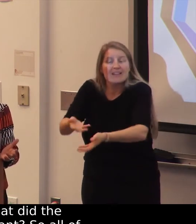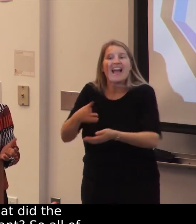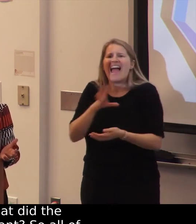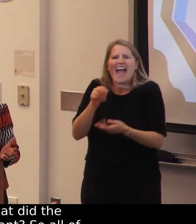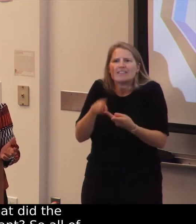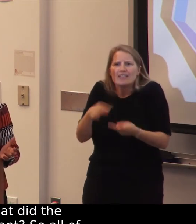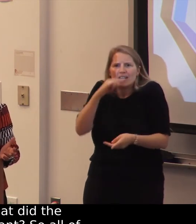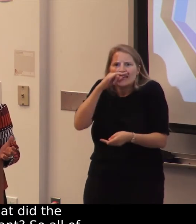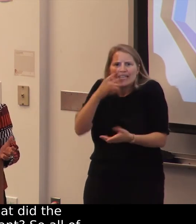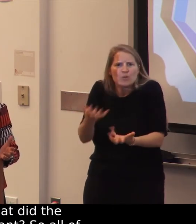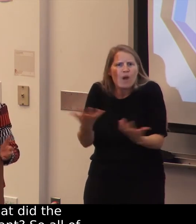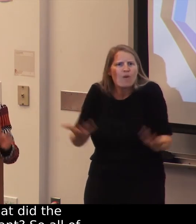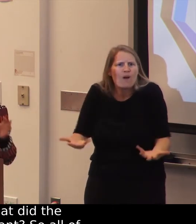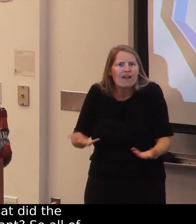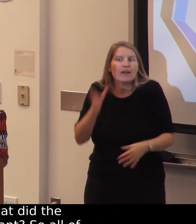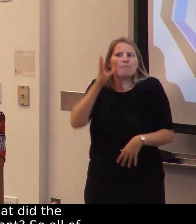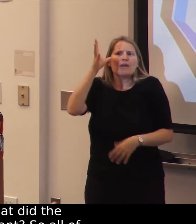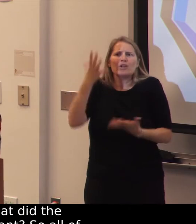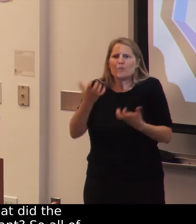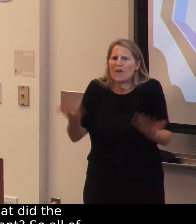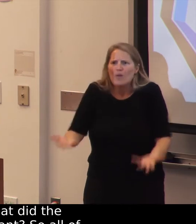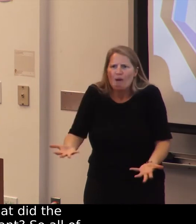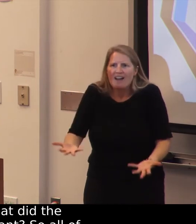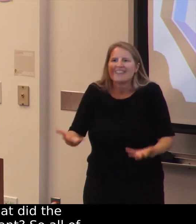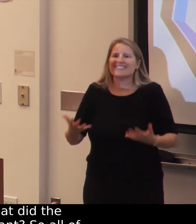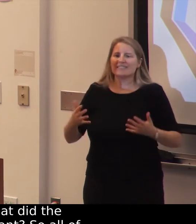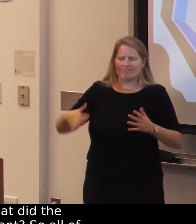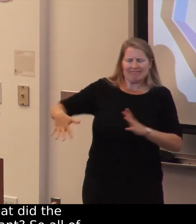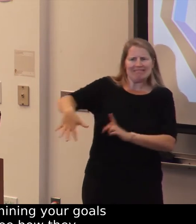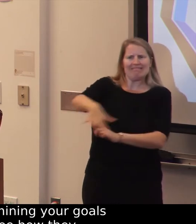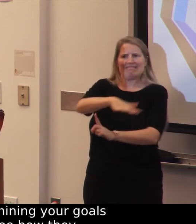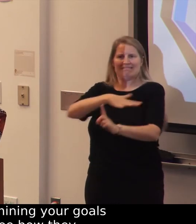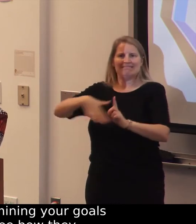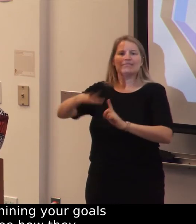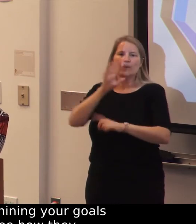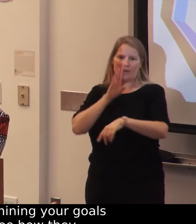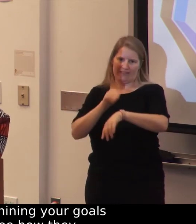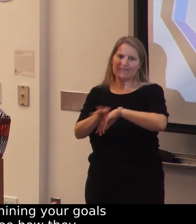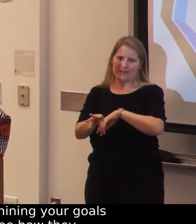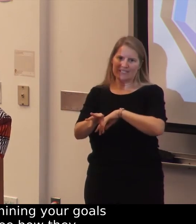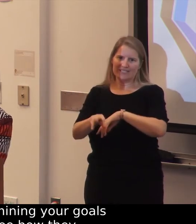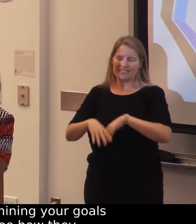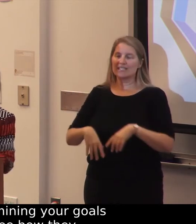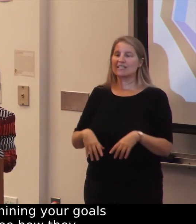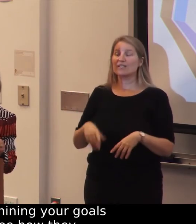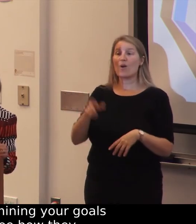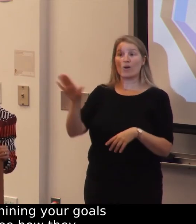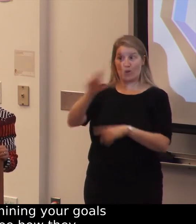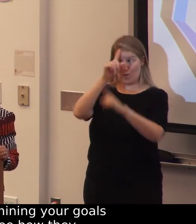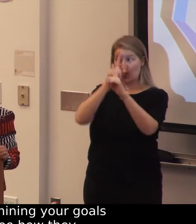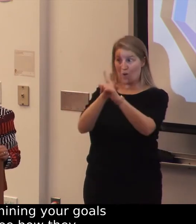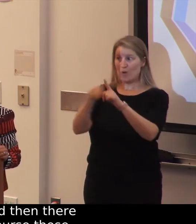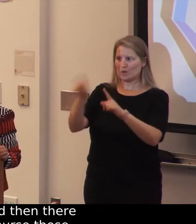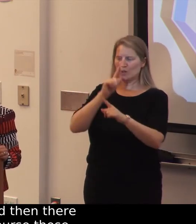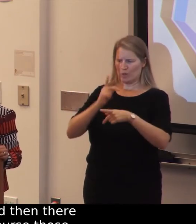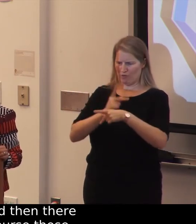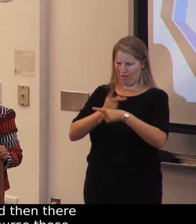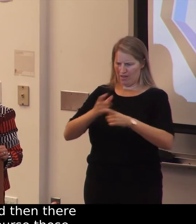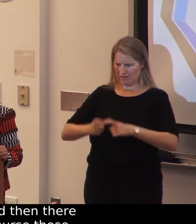to do? What do the parents want? Okay. So all of those things, immediately, if you start examining your goals, you'll see how they fit